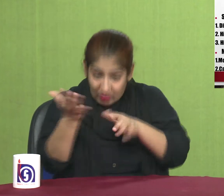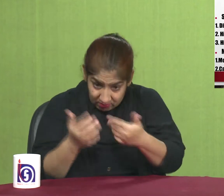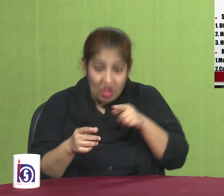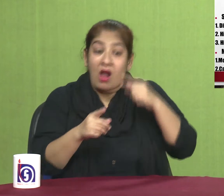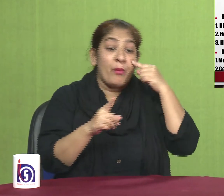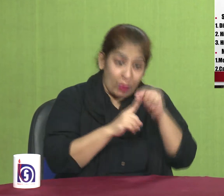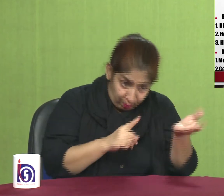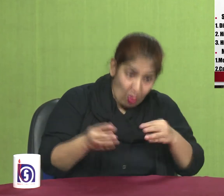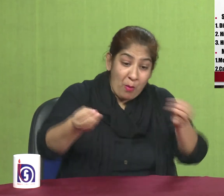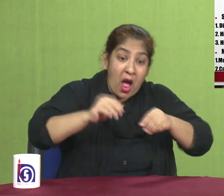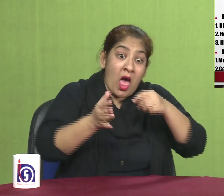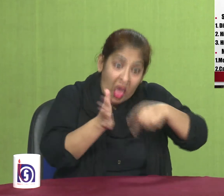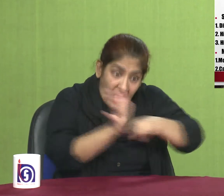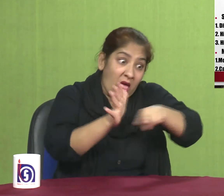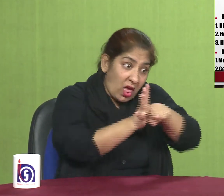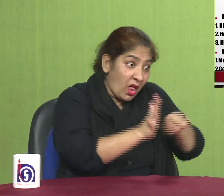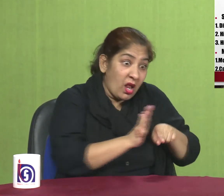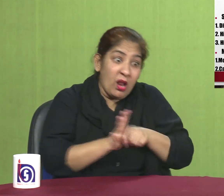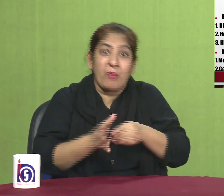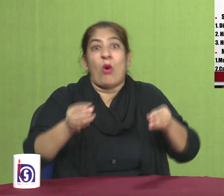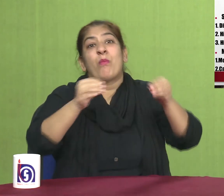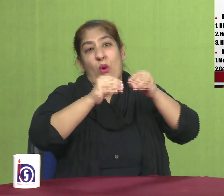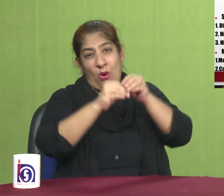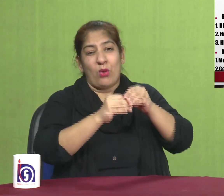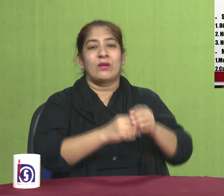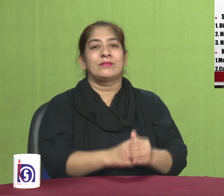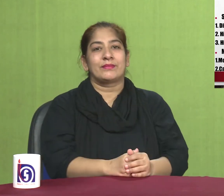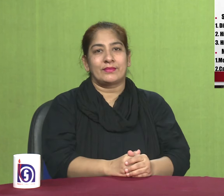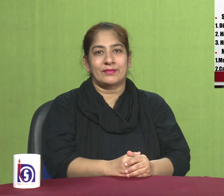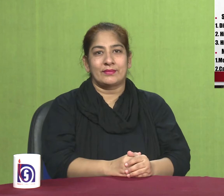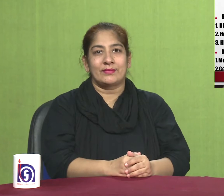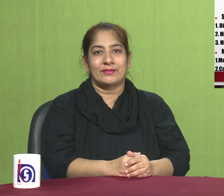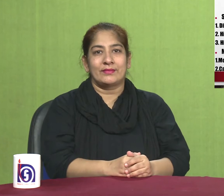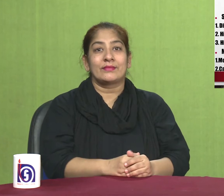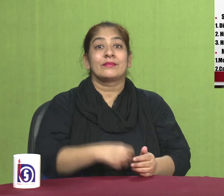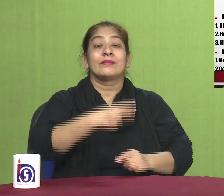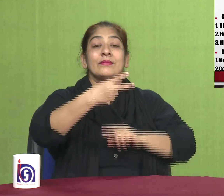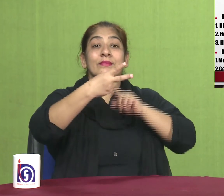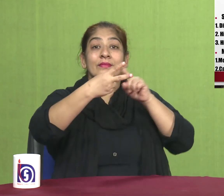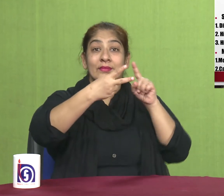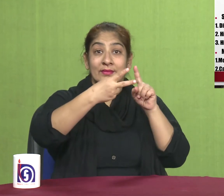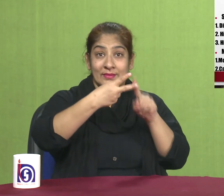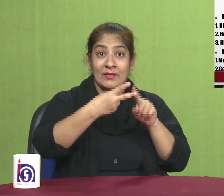formalities. Every time you need to provide some proof or documents. The